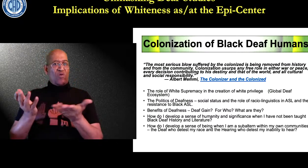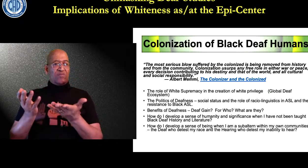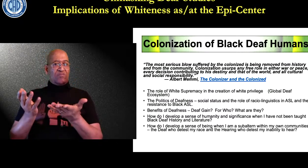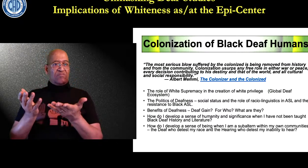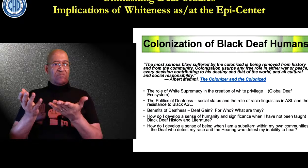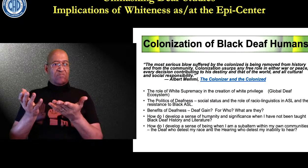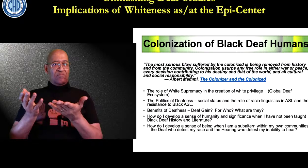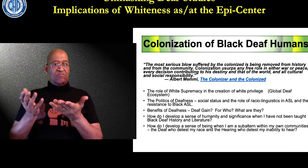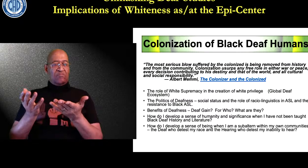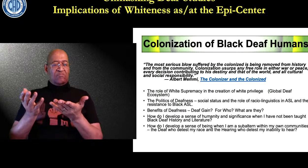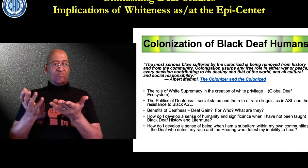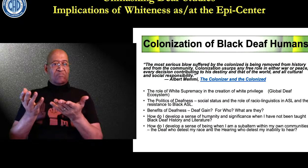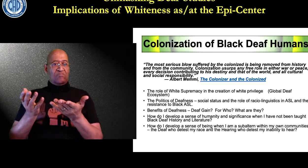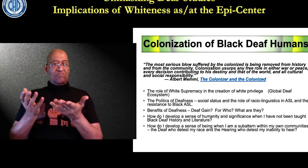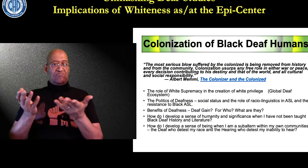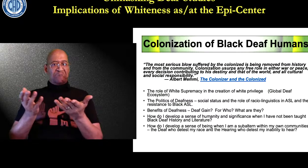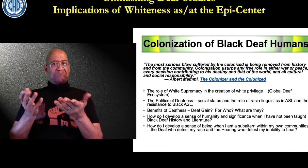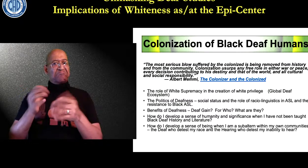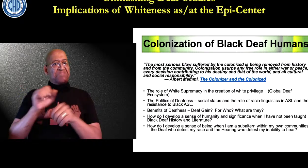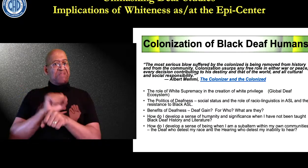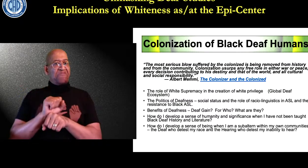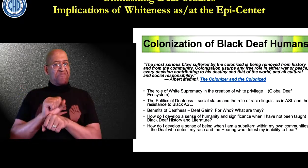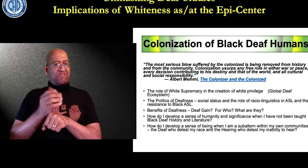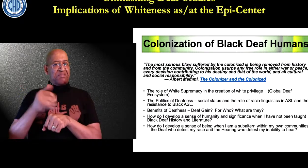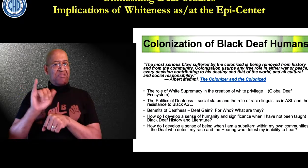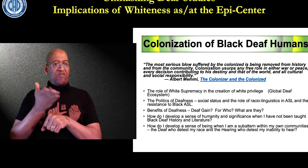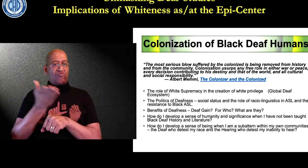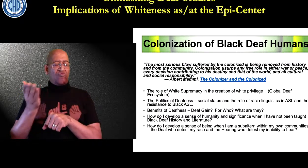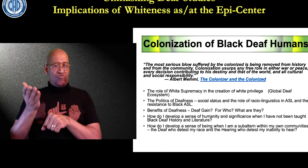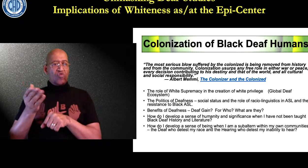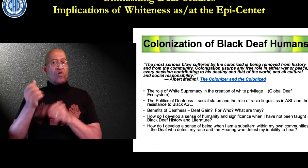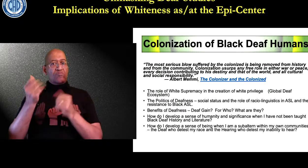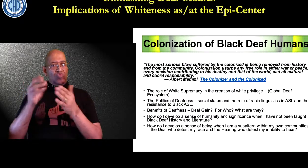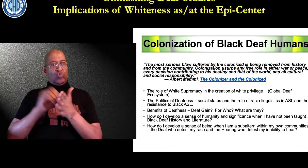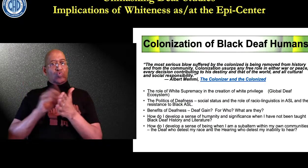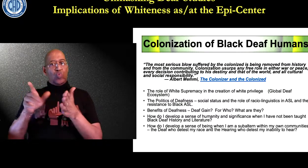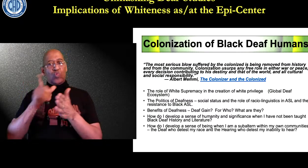So that was in 1969.